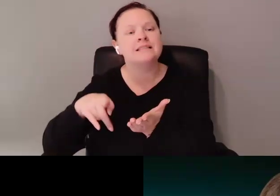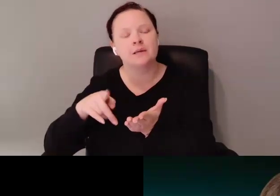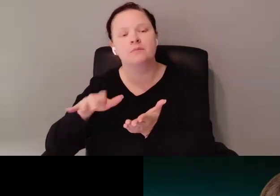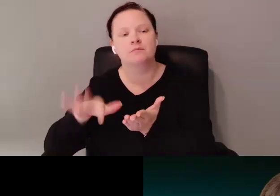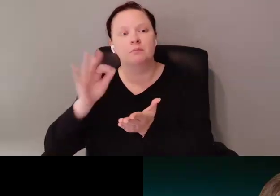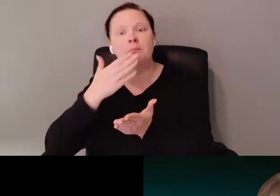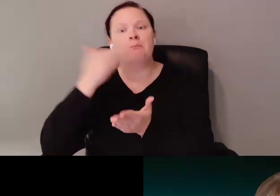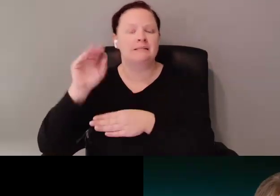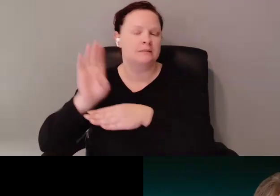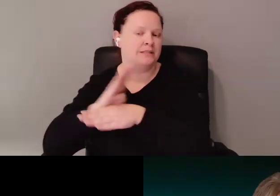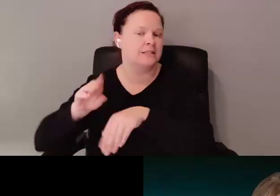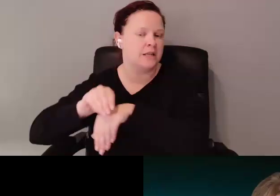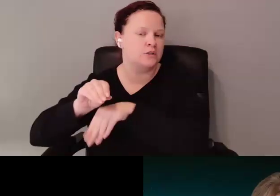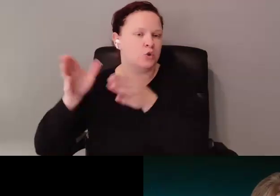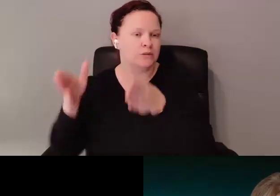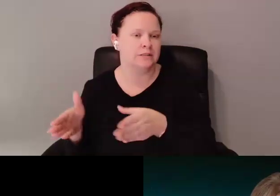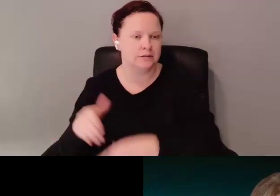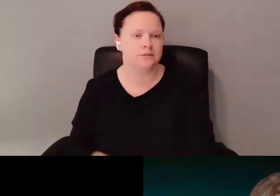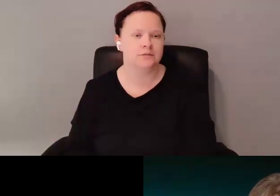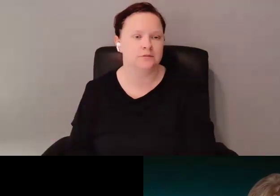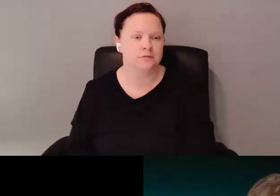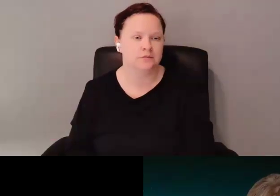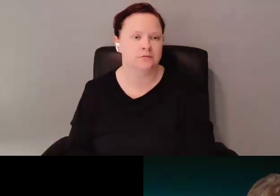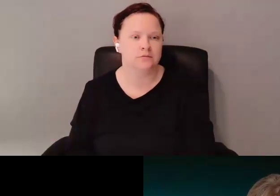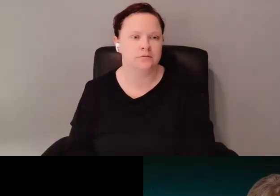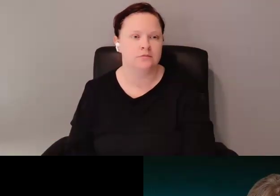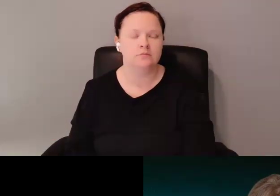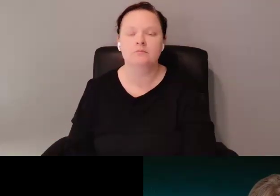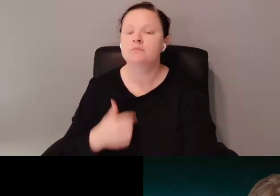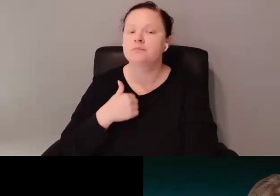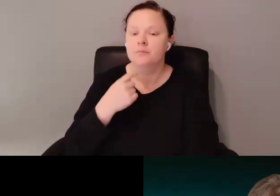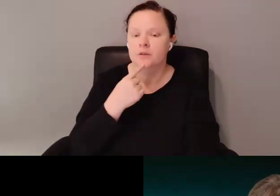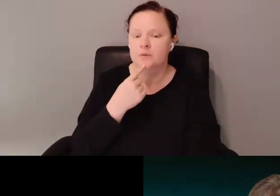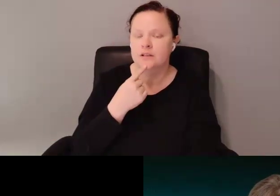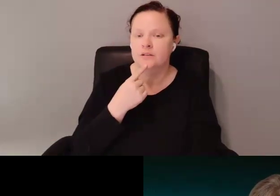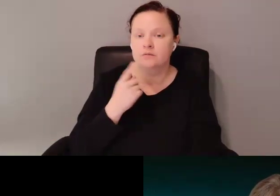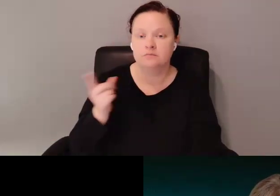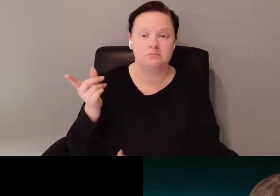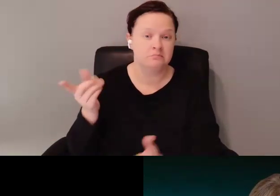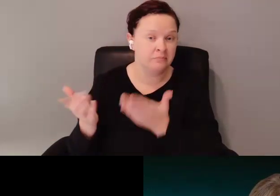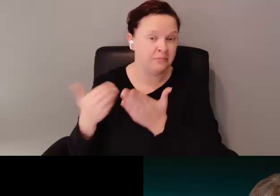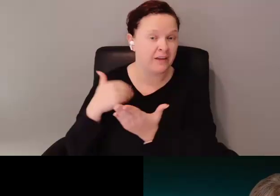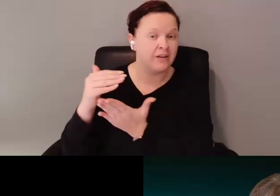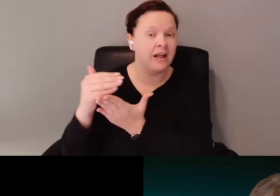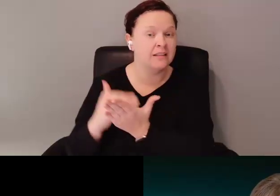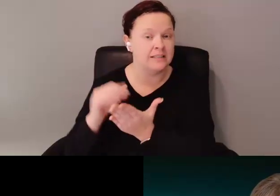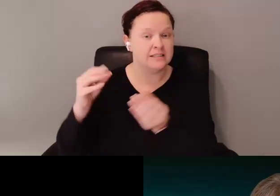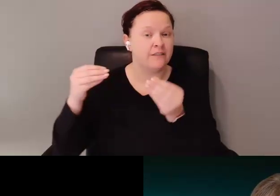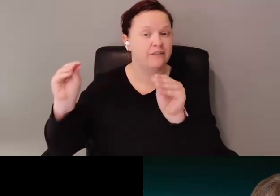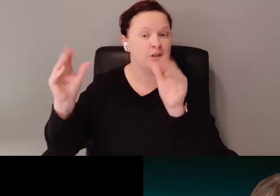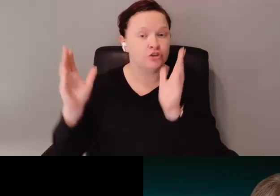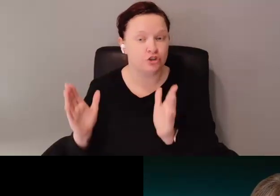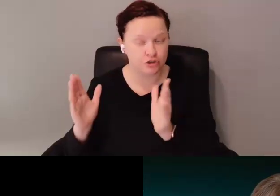business consultant to work with for a business plan? I would say, I mean, they probably have a list of vendors. The Small